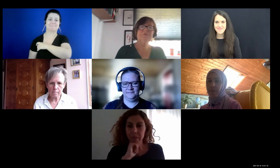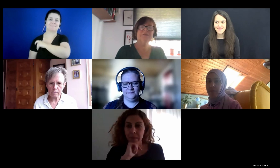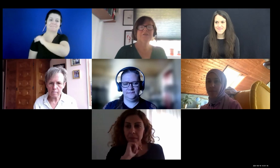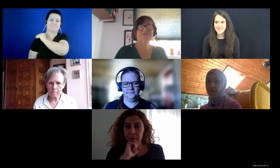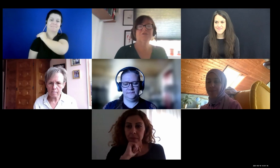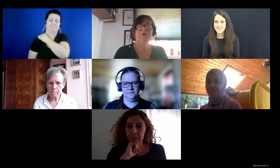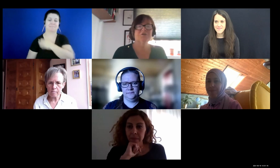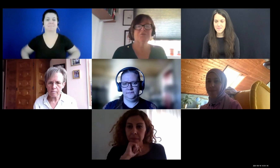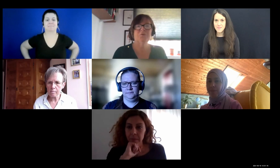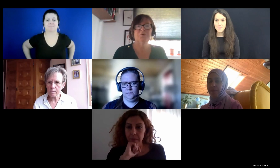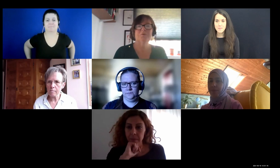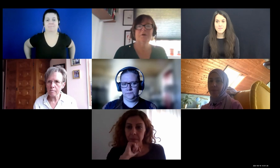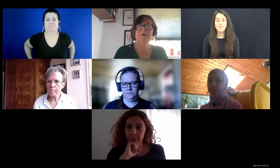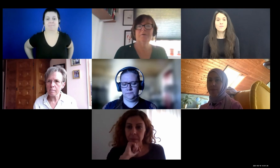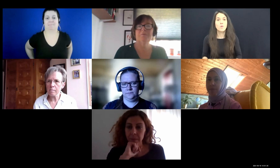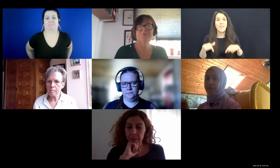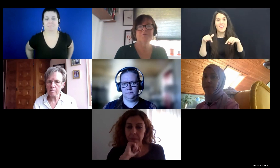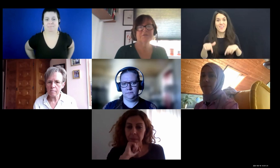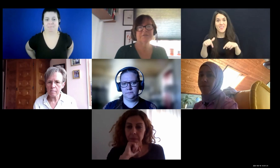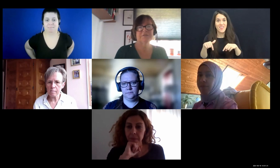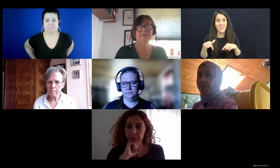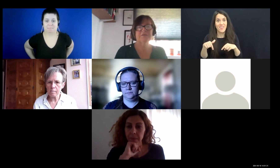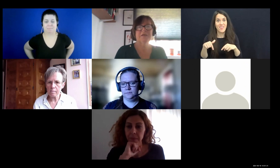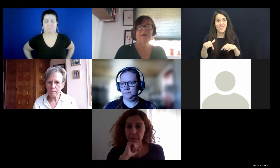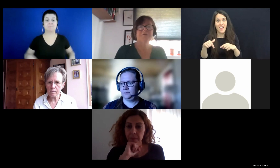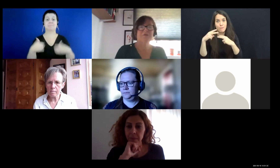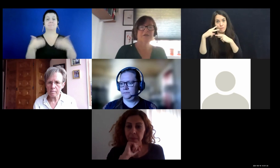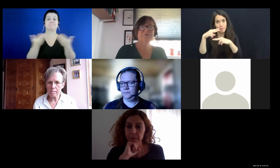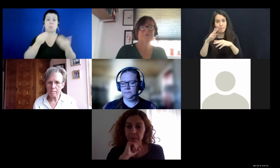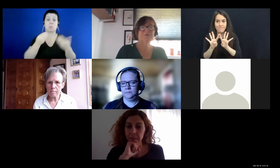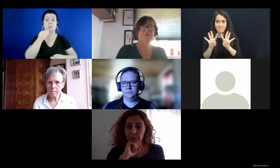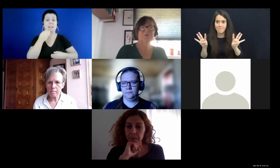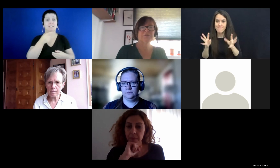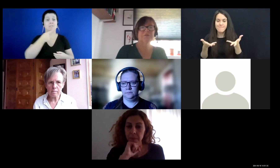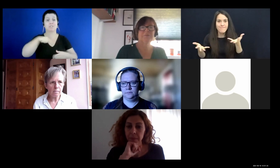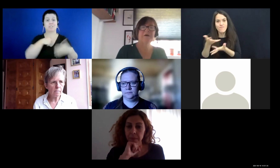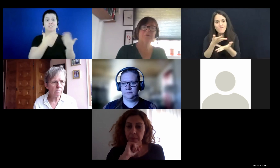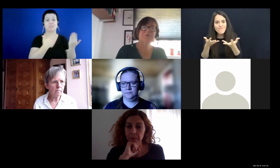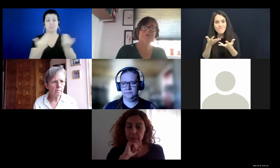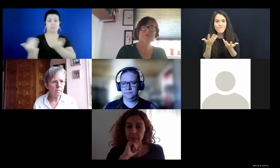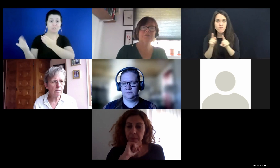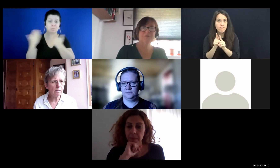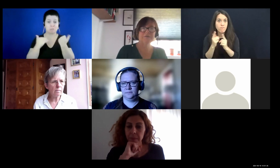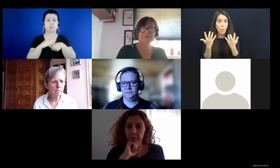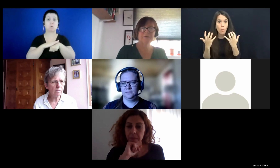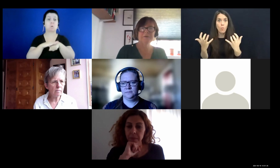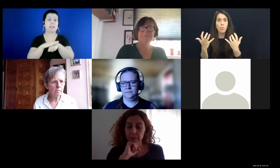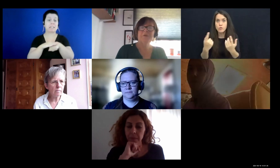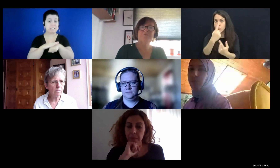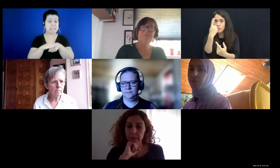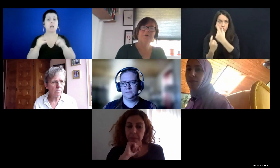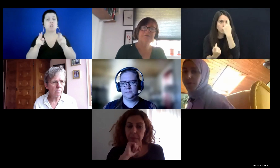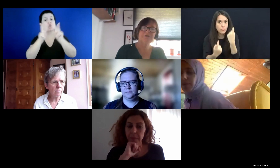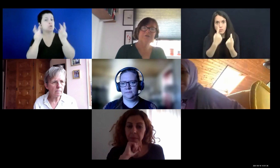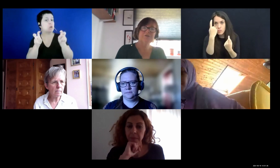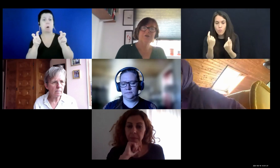So this session is a chance for all of us to discuss and to engage with the audience about questions arising